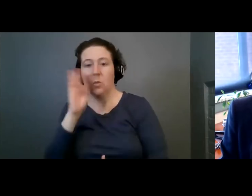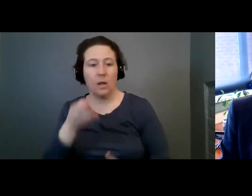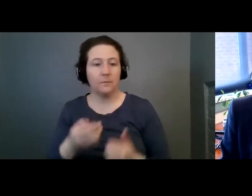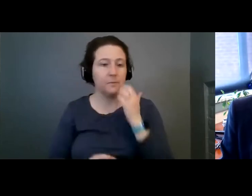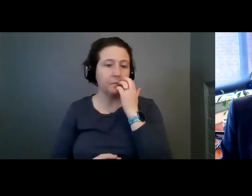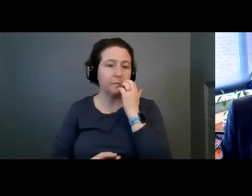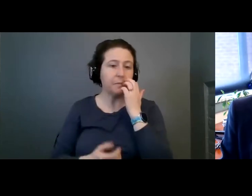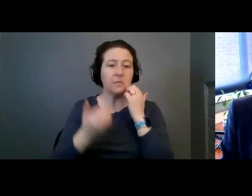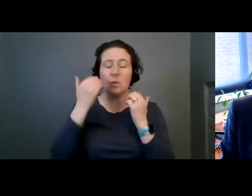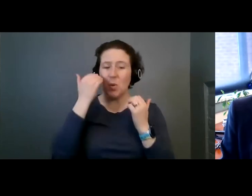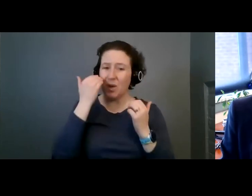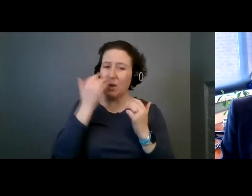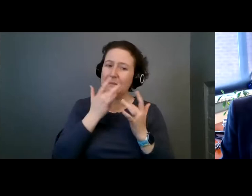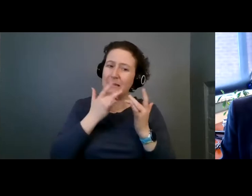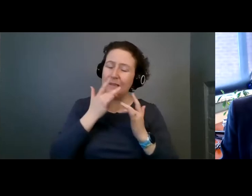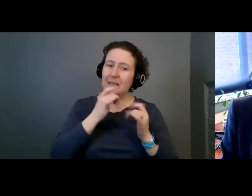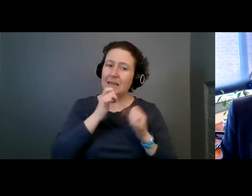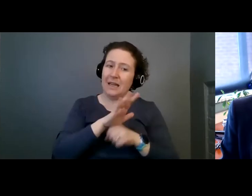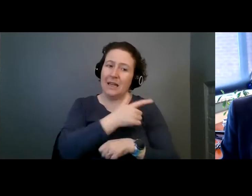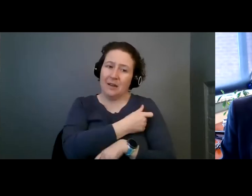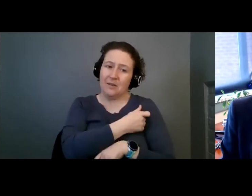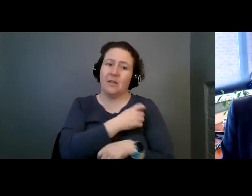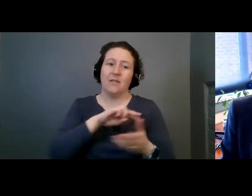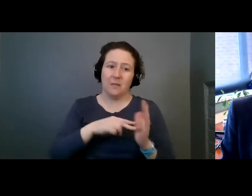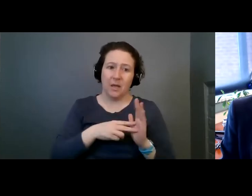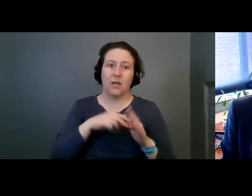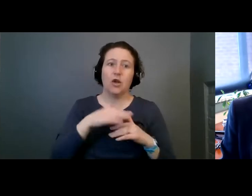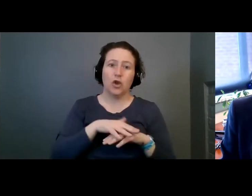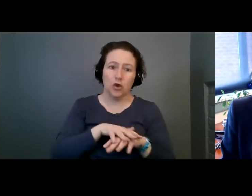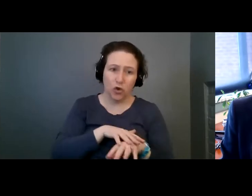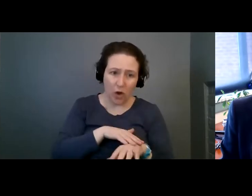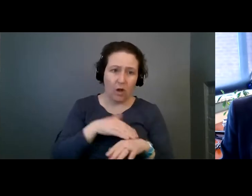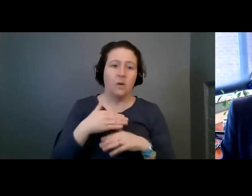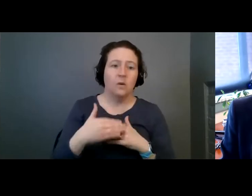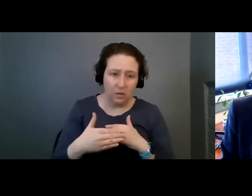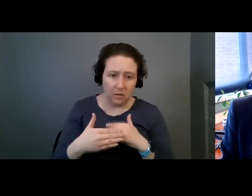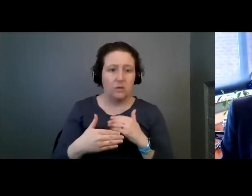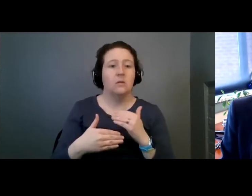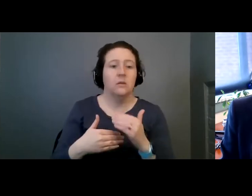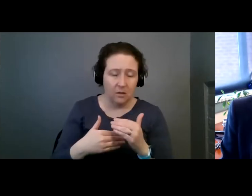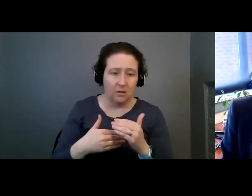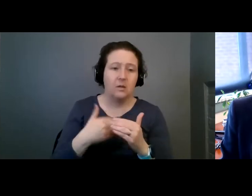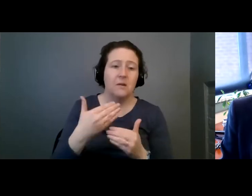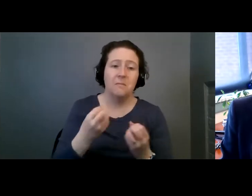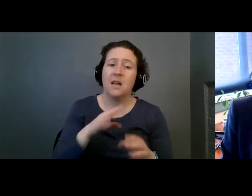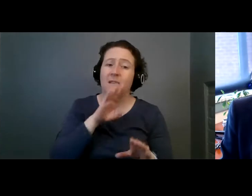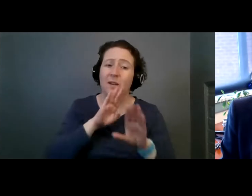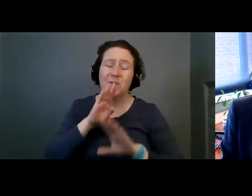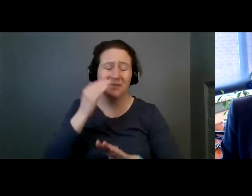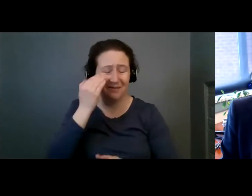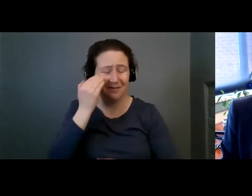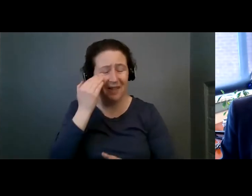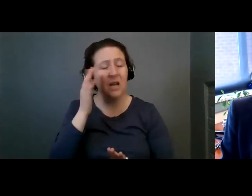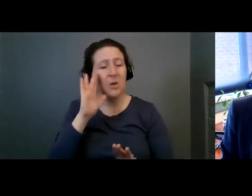know the limited vaccine supply is creating a slow rollout and leading to many frustrations, but we'll continue to move as quickly as